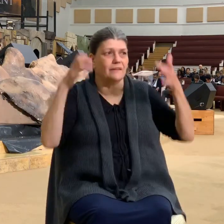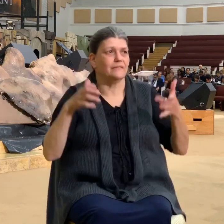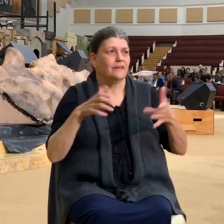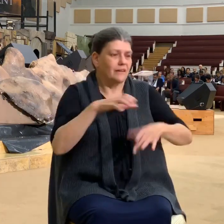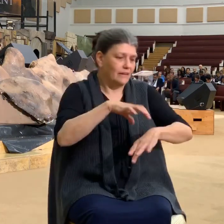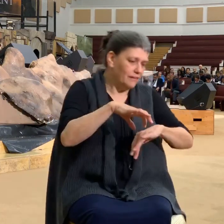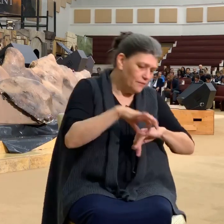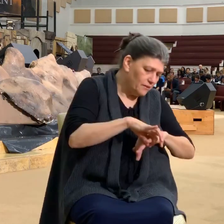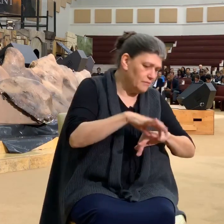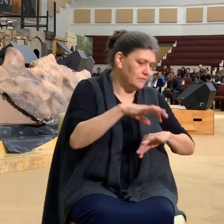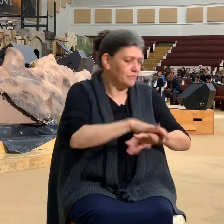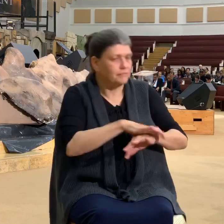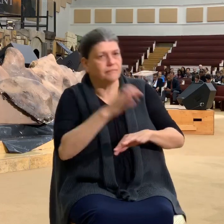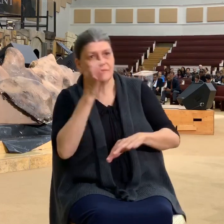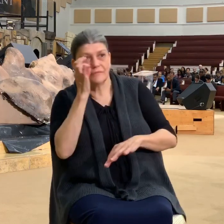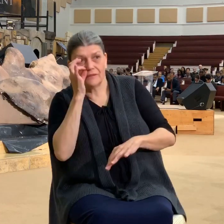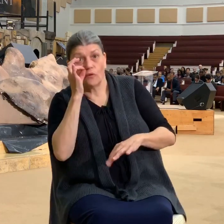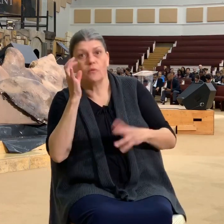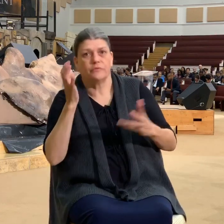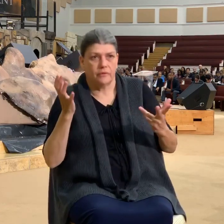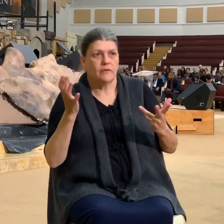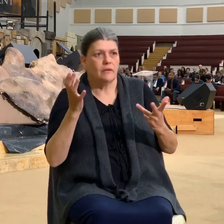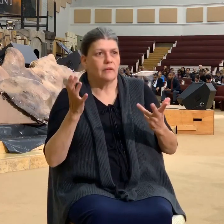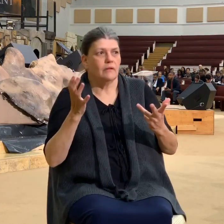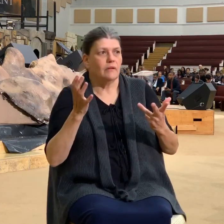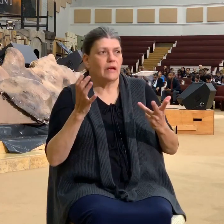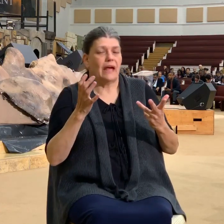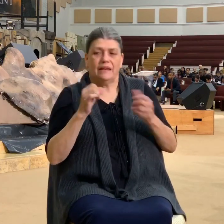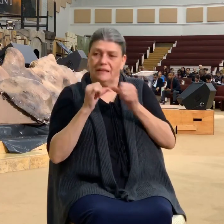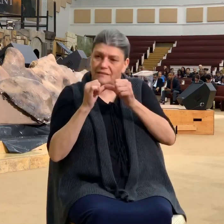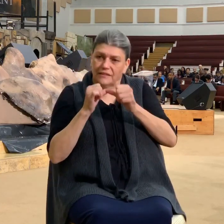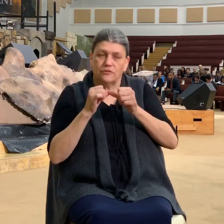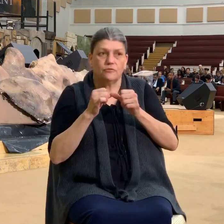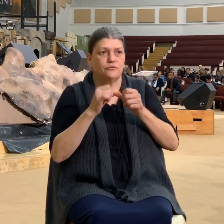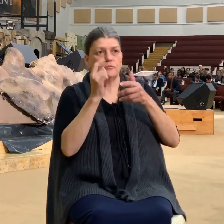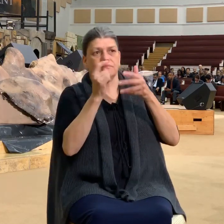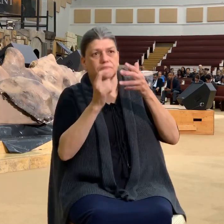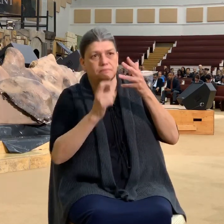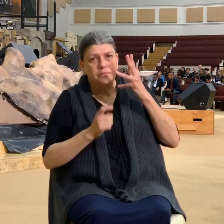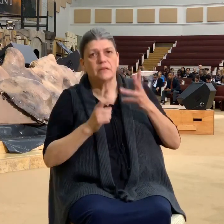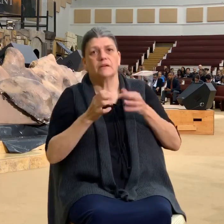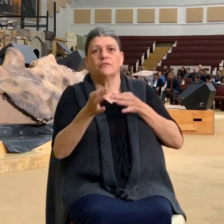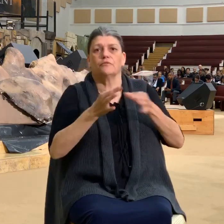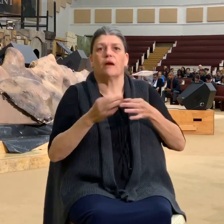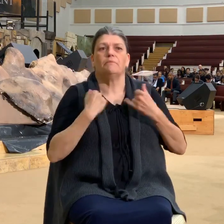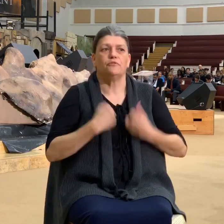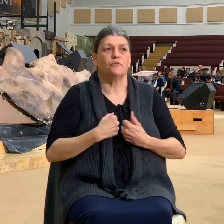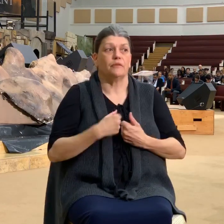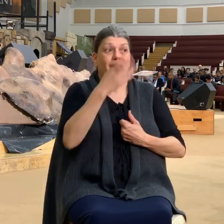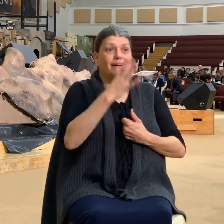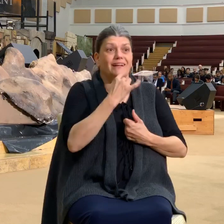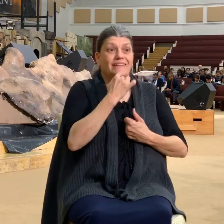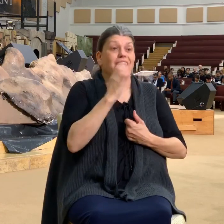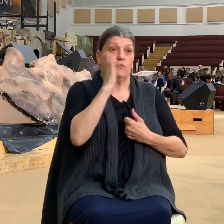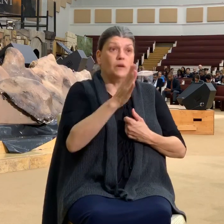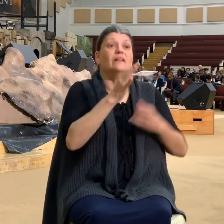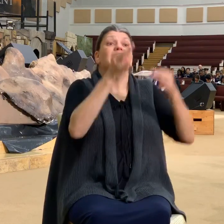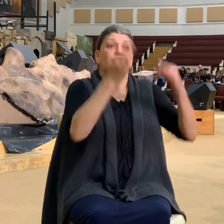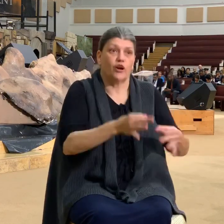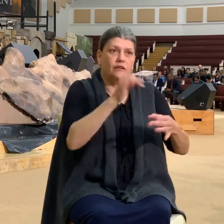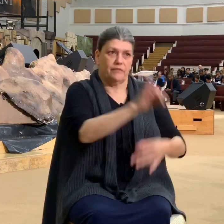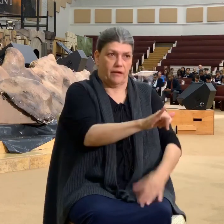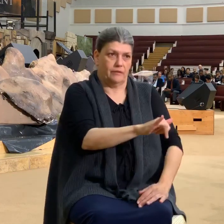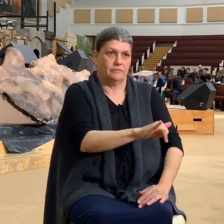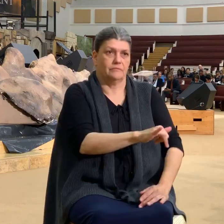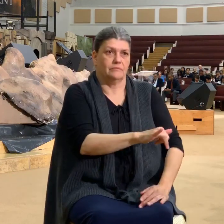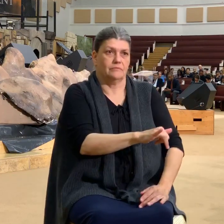earrings, the rings, and the nose jewels. And it goes on. And here is God is saying, I'm going to judge this. Okay? God is going to do